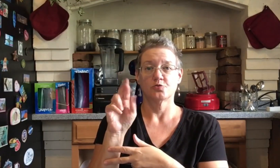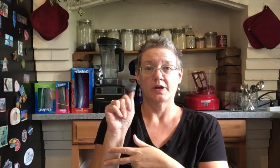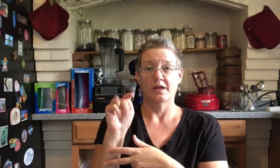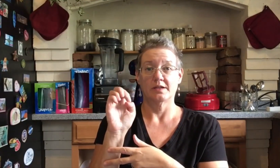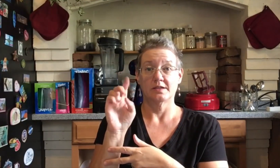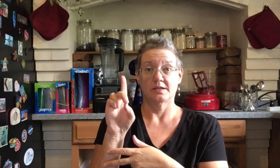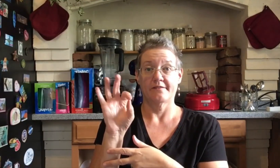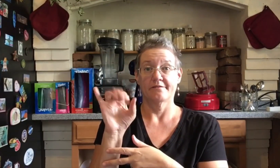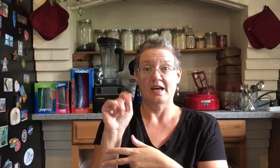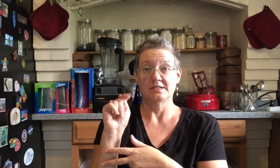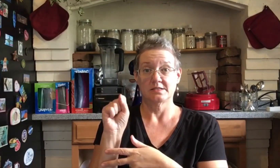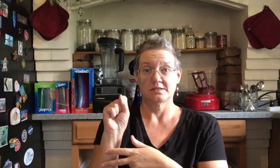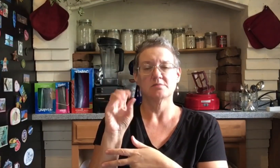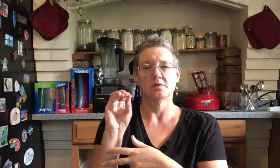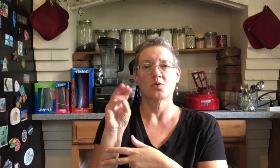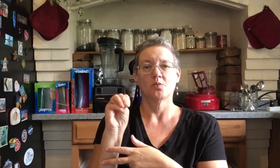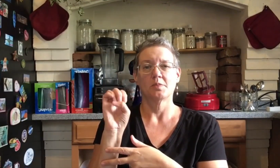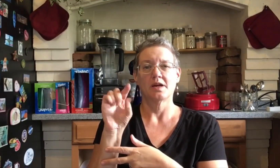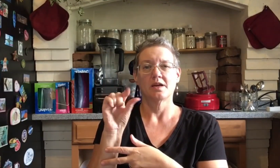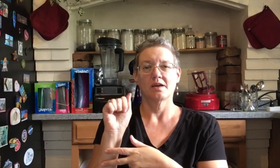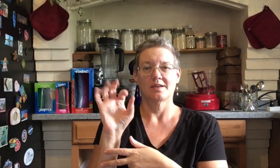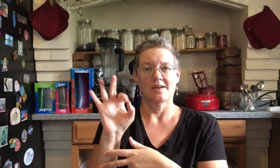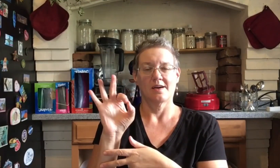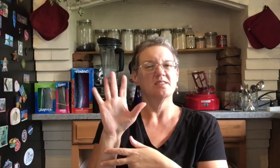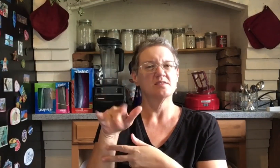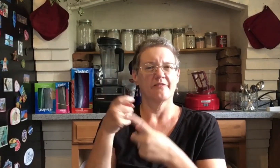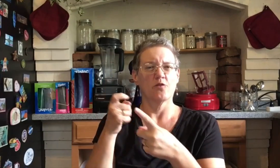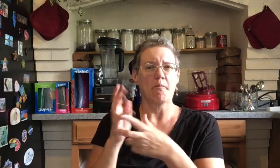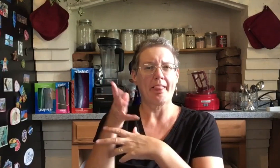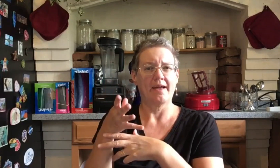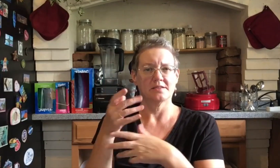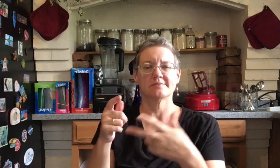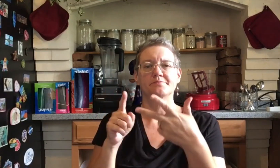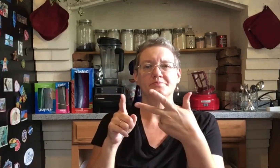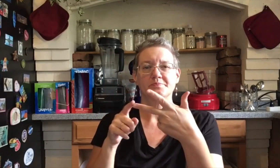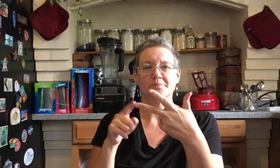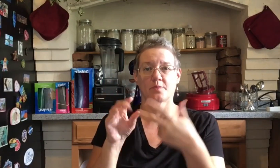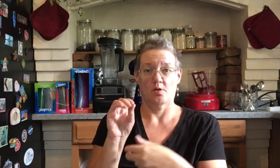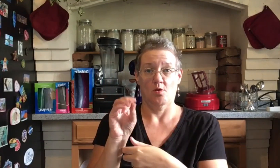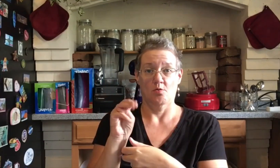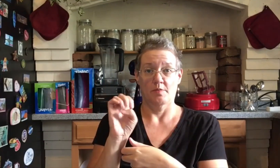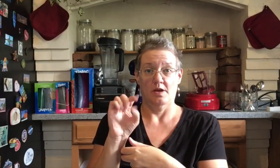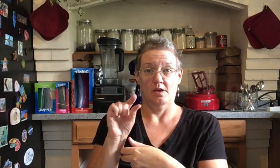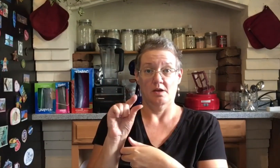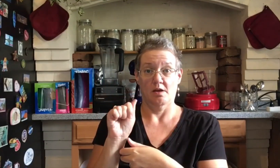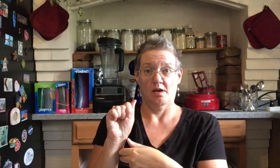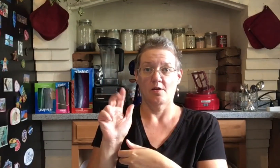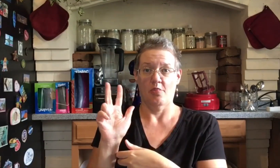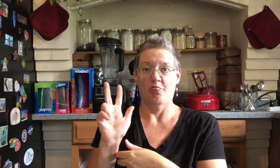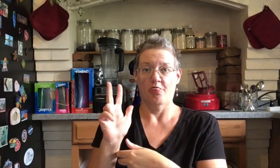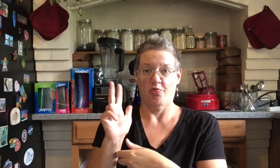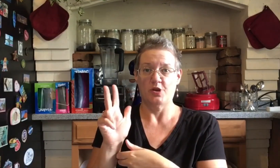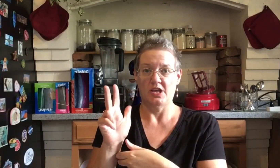monounsaturated fats, omega-9s from plants, and